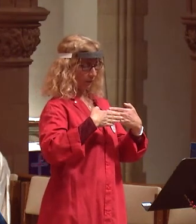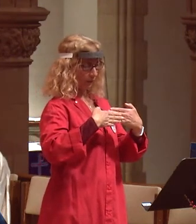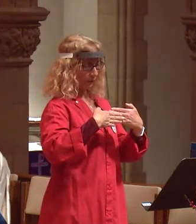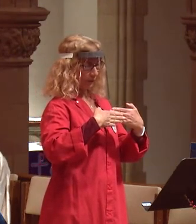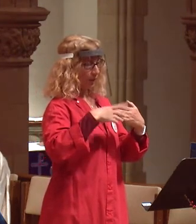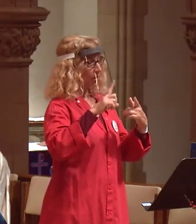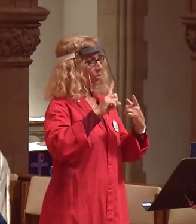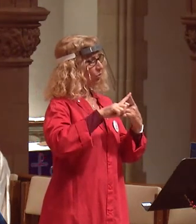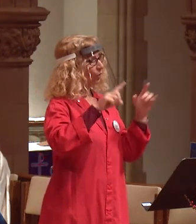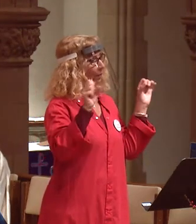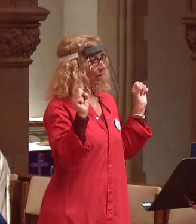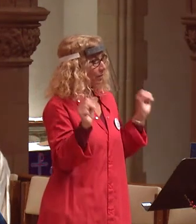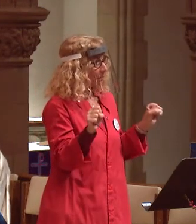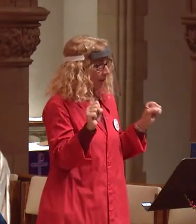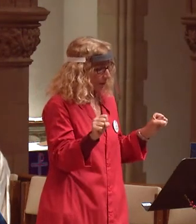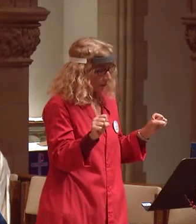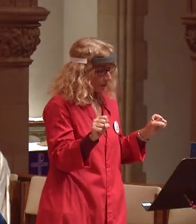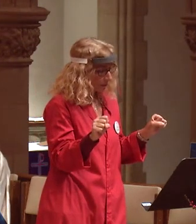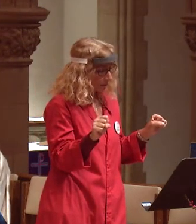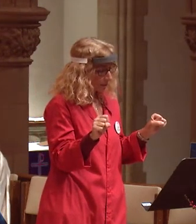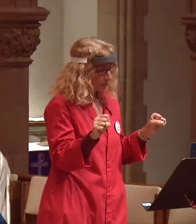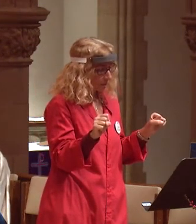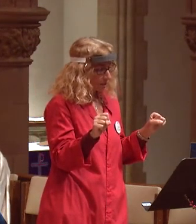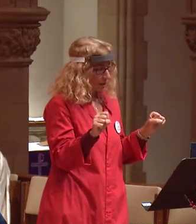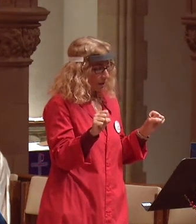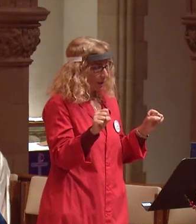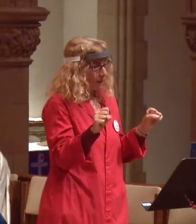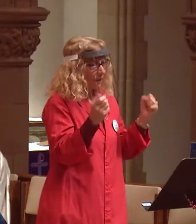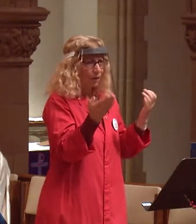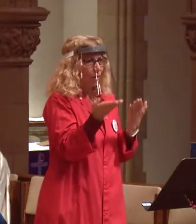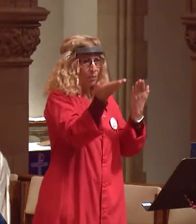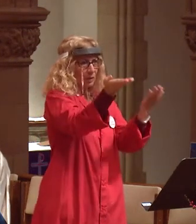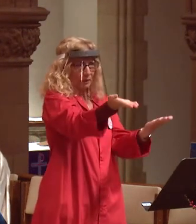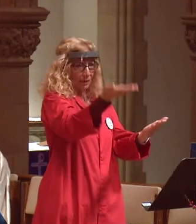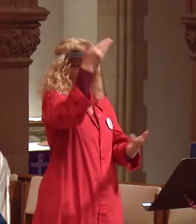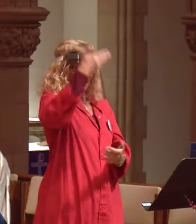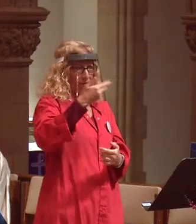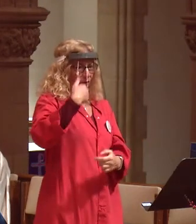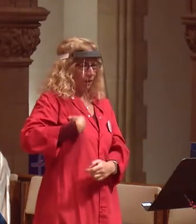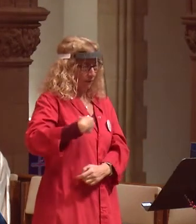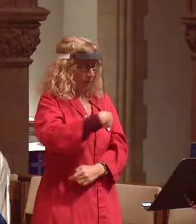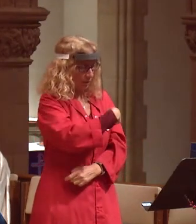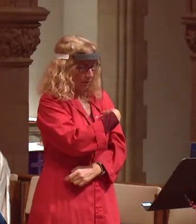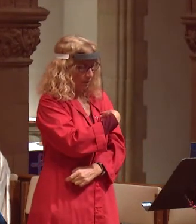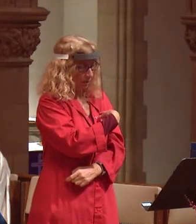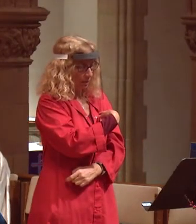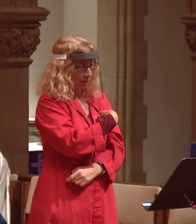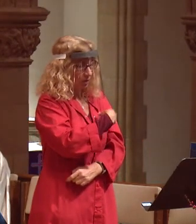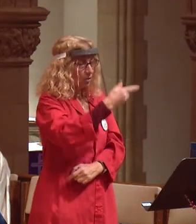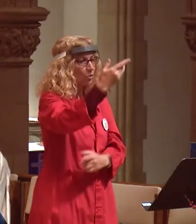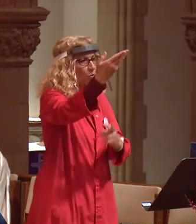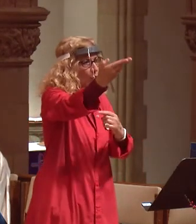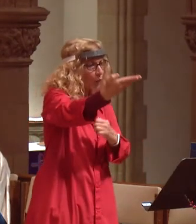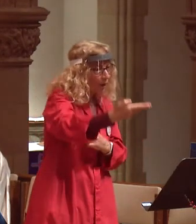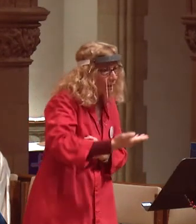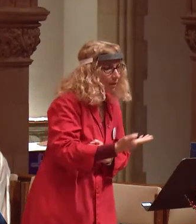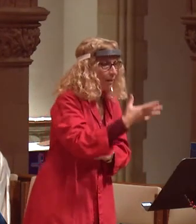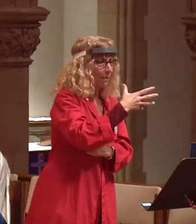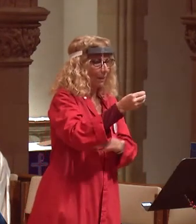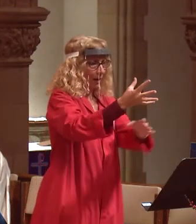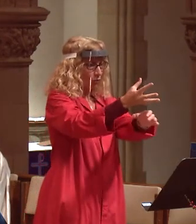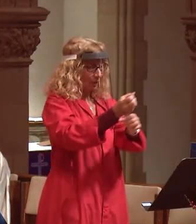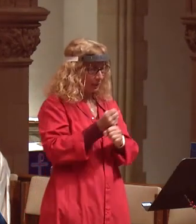the possibilities that are presented in front of us to welcome and